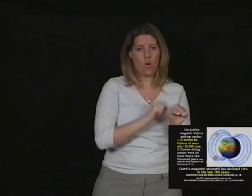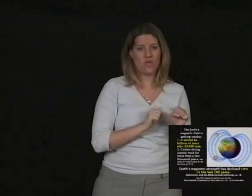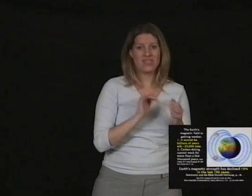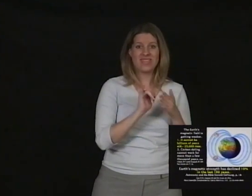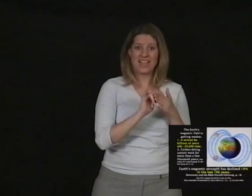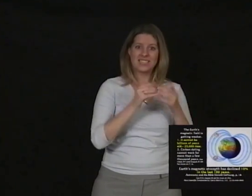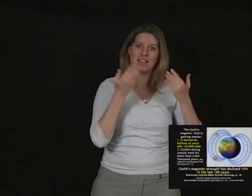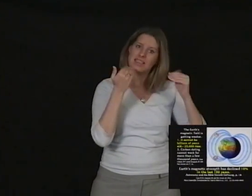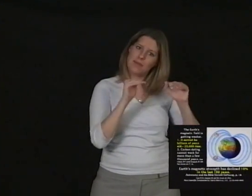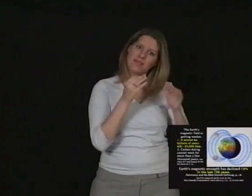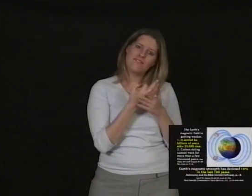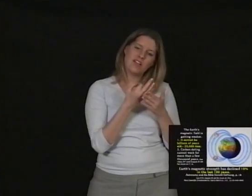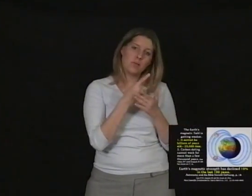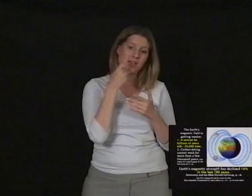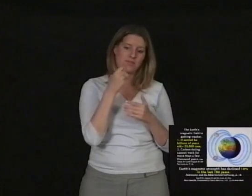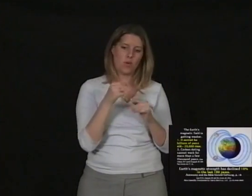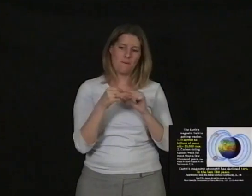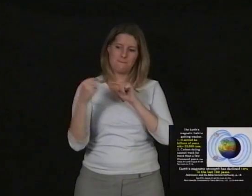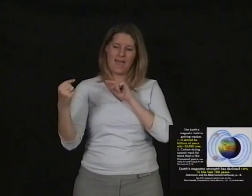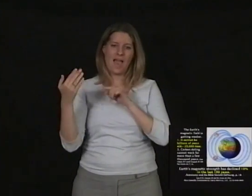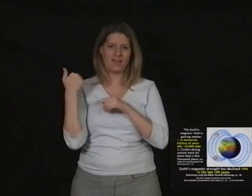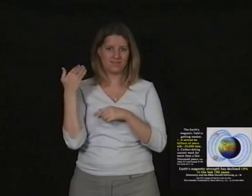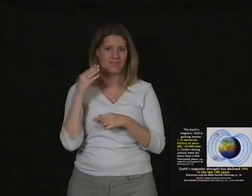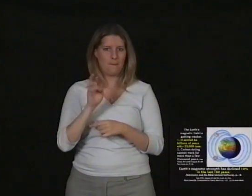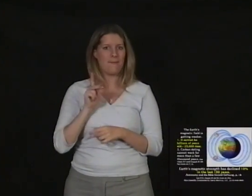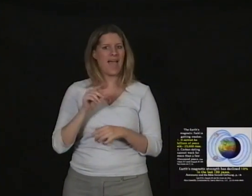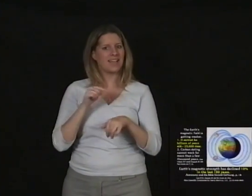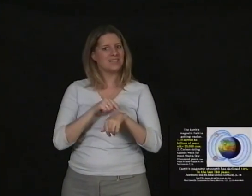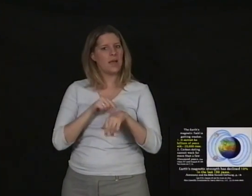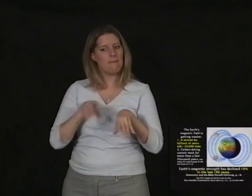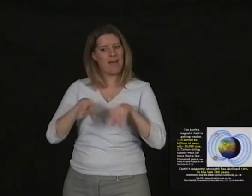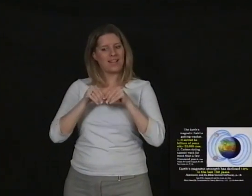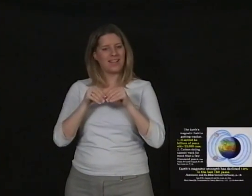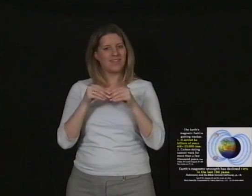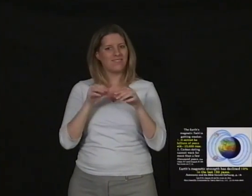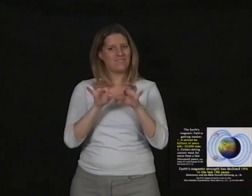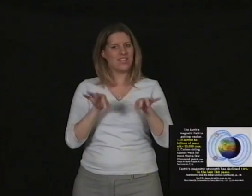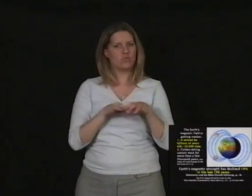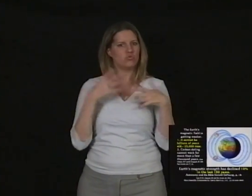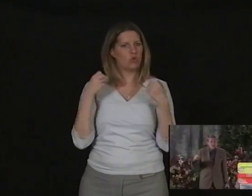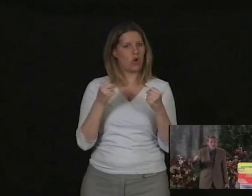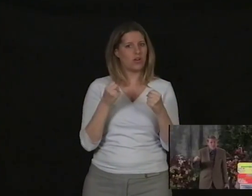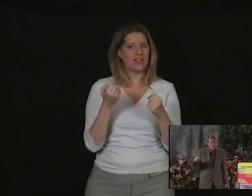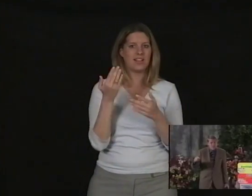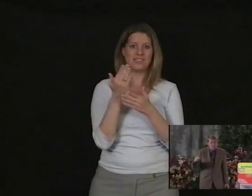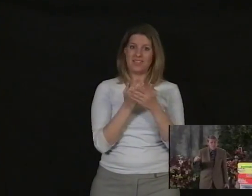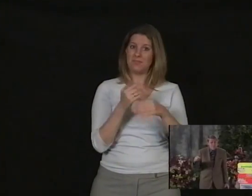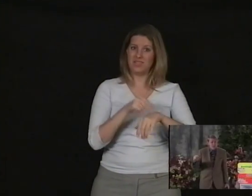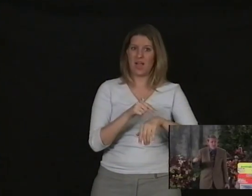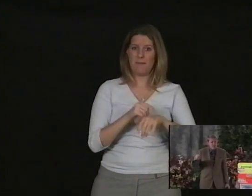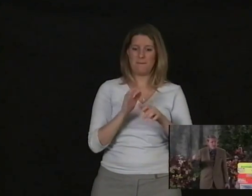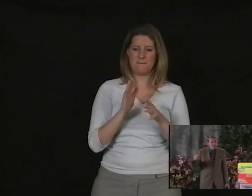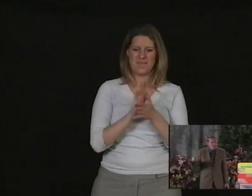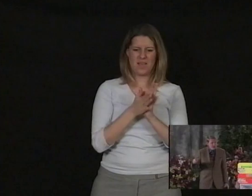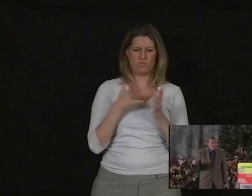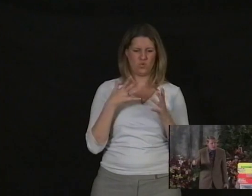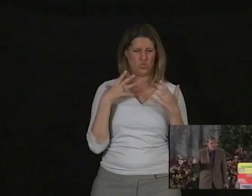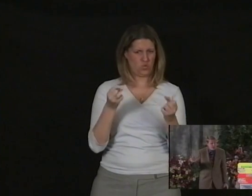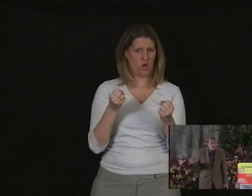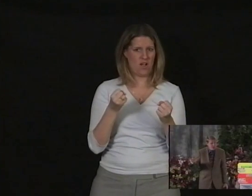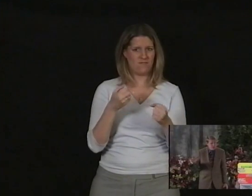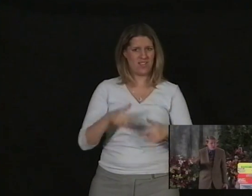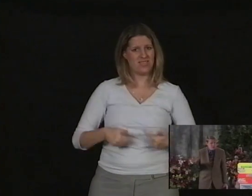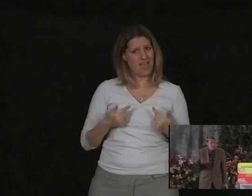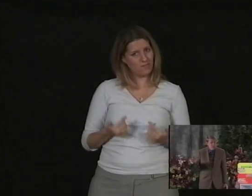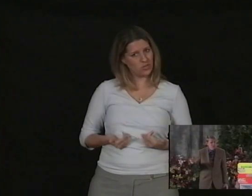Because if you go backwards in time, the magnetic field was stronger, and at some point it becomes too strong for life to exist here. Because of the heat generated,